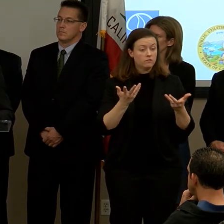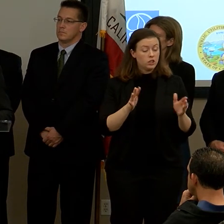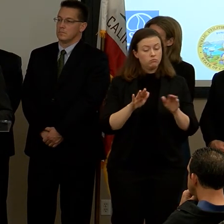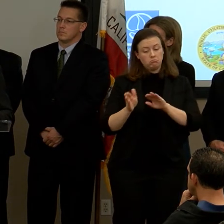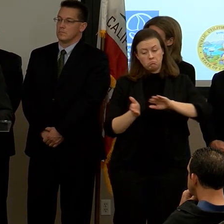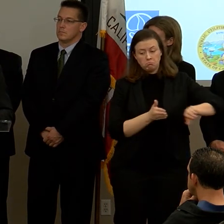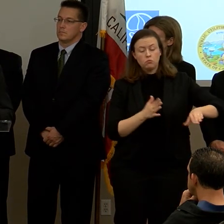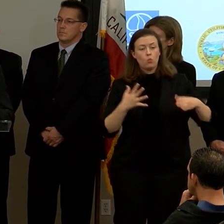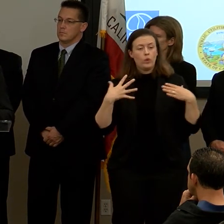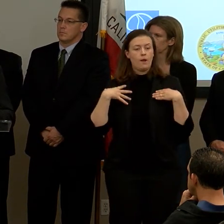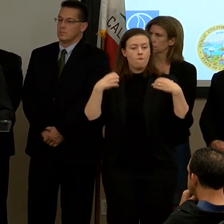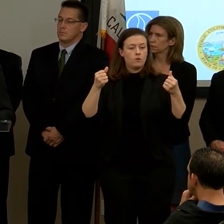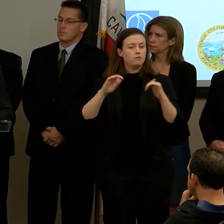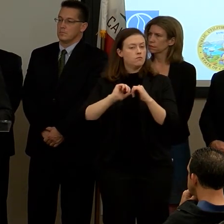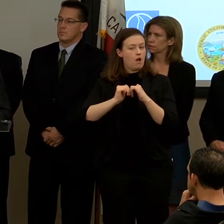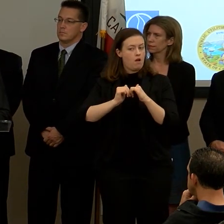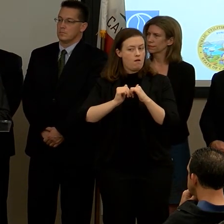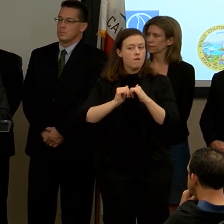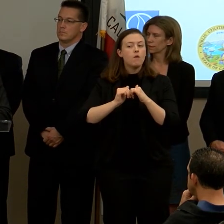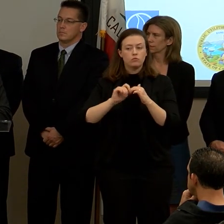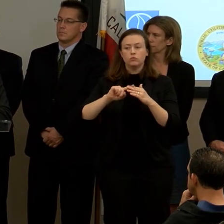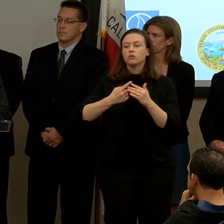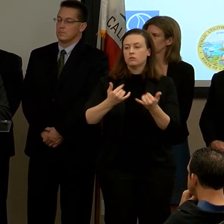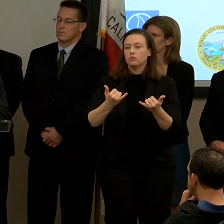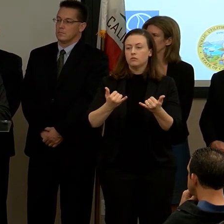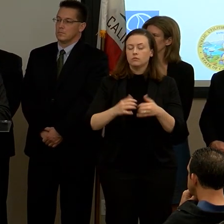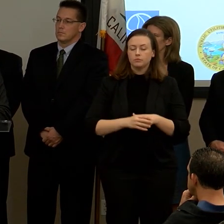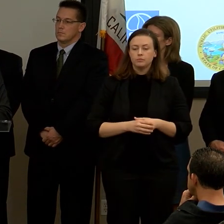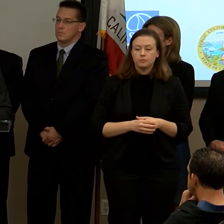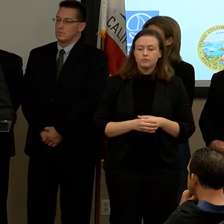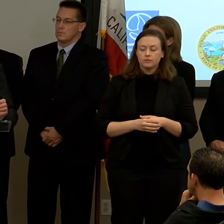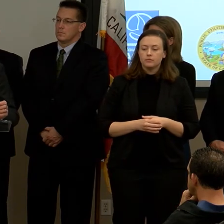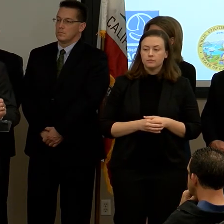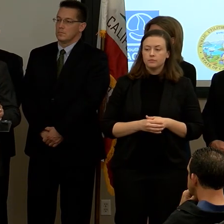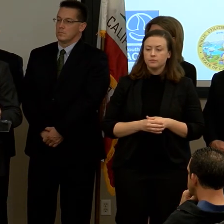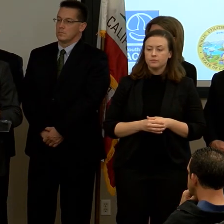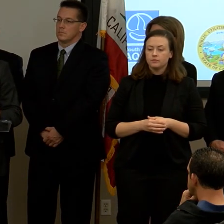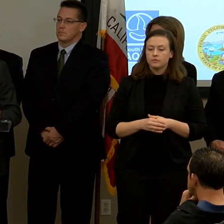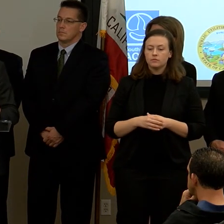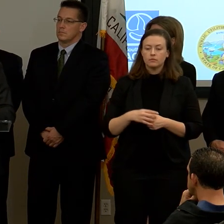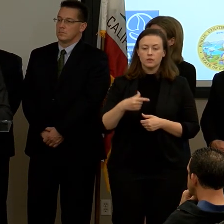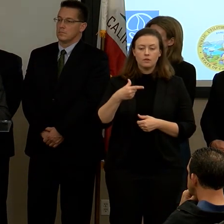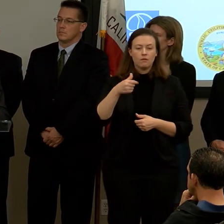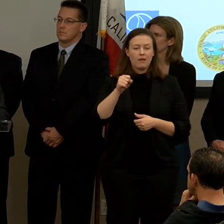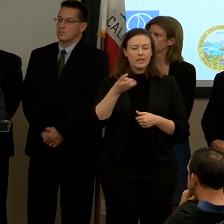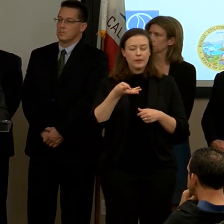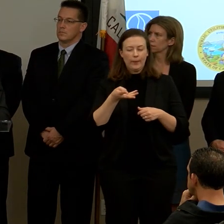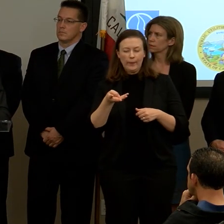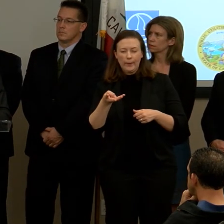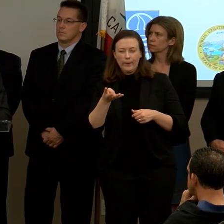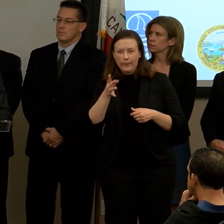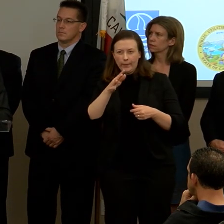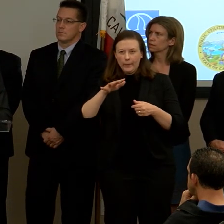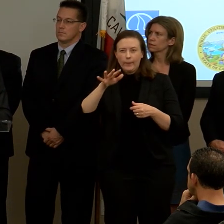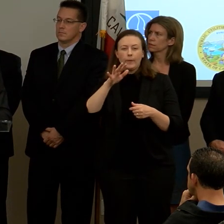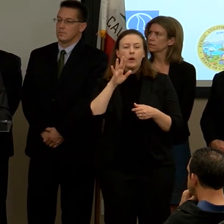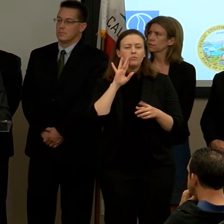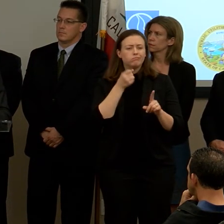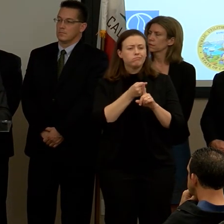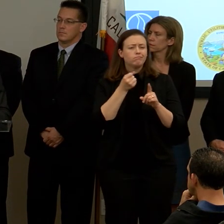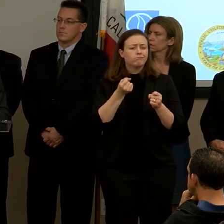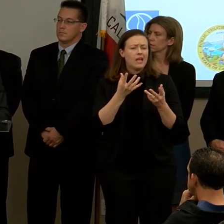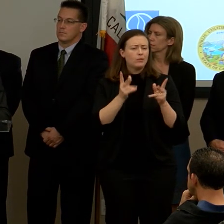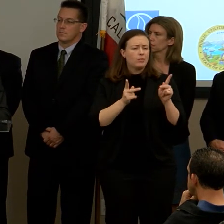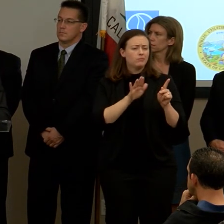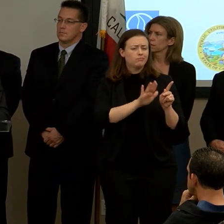into recovery, the recovery phase of the incident. The gas leak in Aliso Canyon has affected many lives.